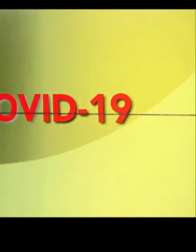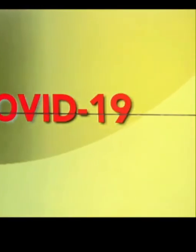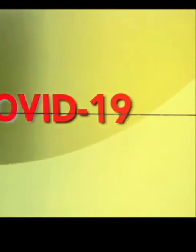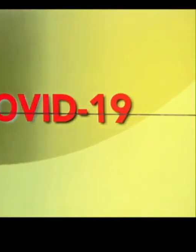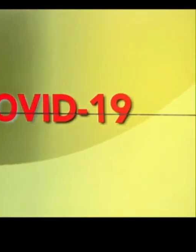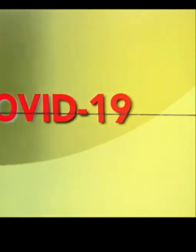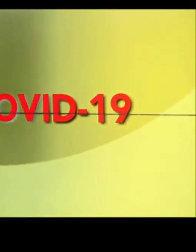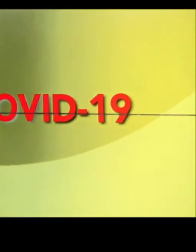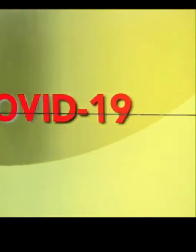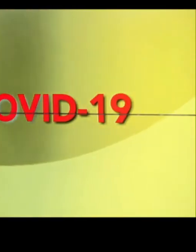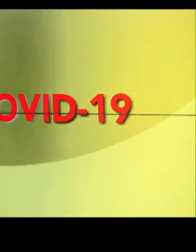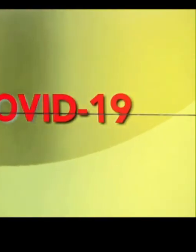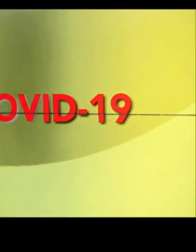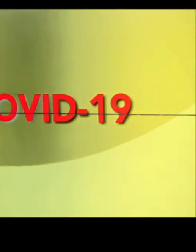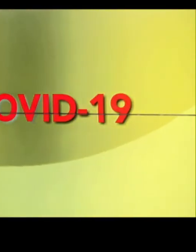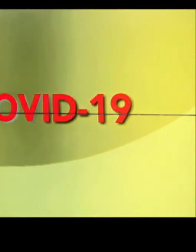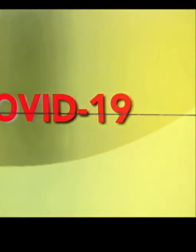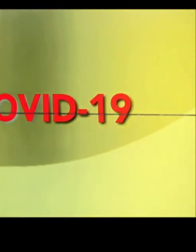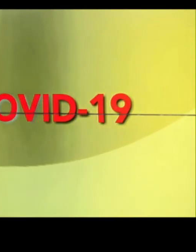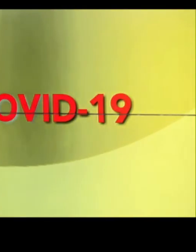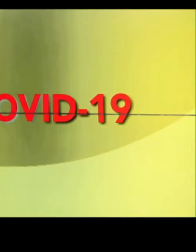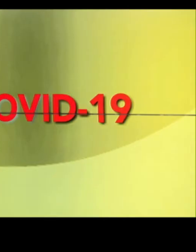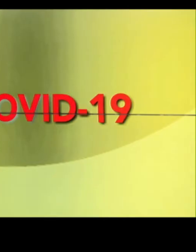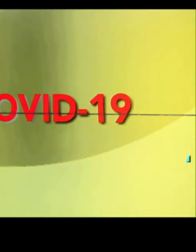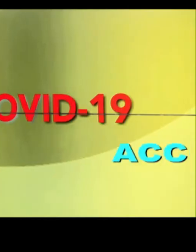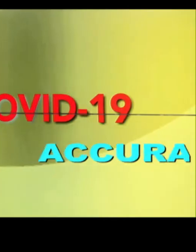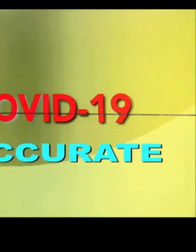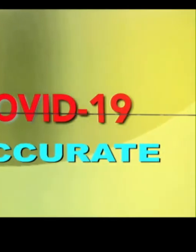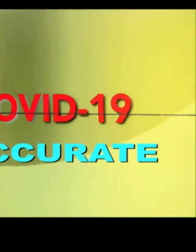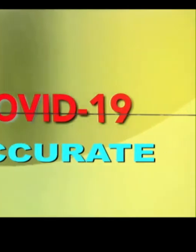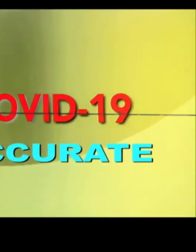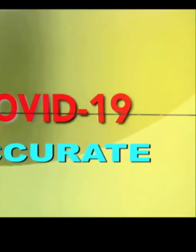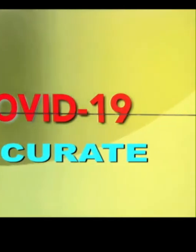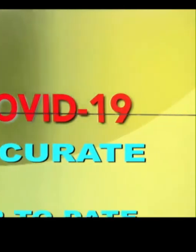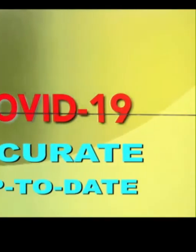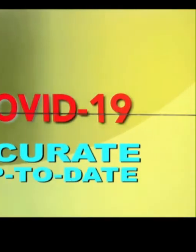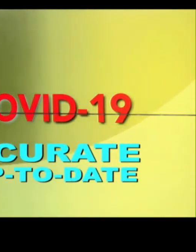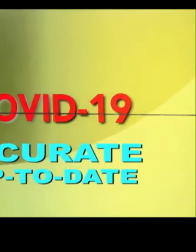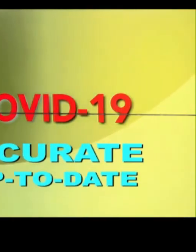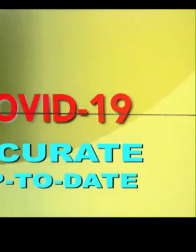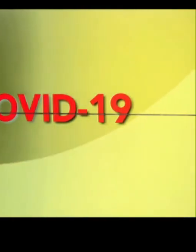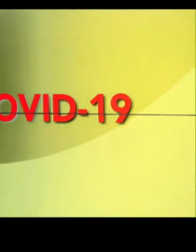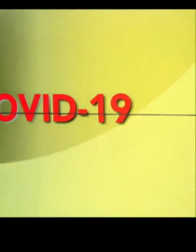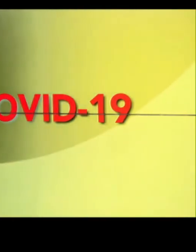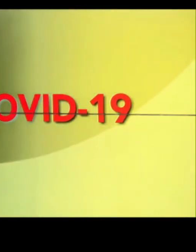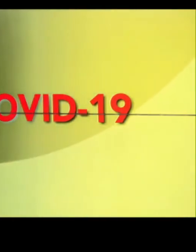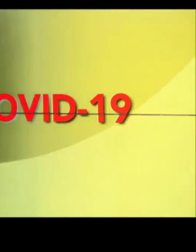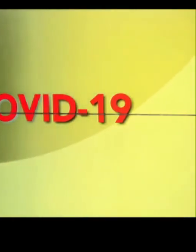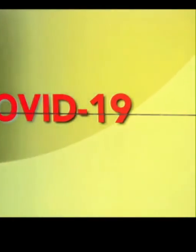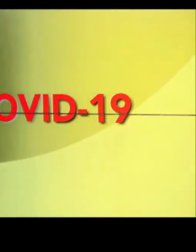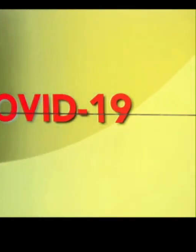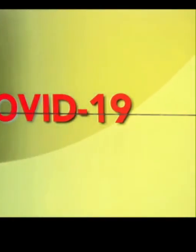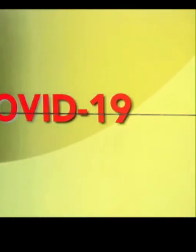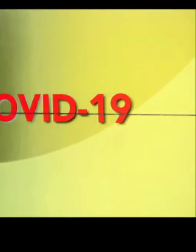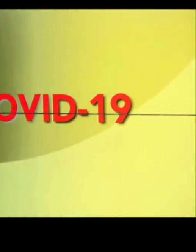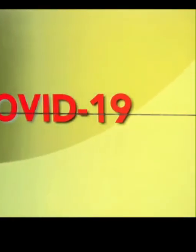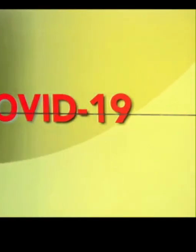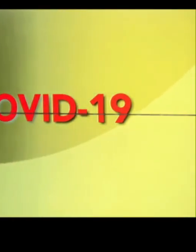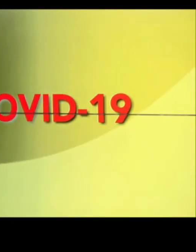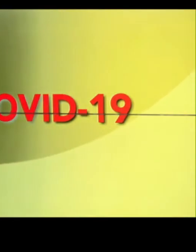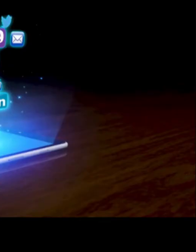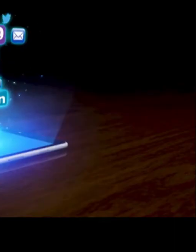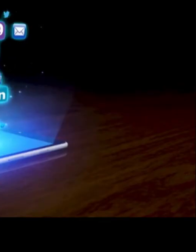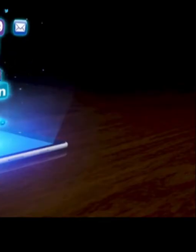working very hard to make sure that everything we broadcast is accurate and up to date. Misinformation spreads